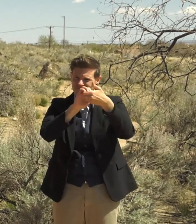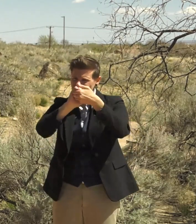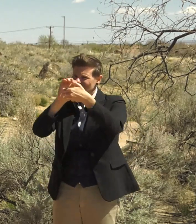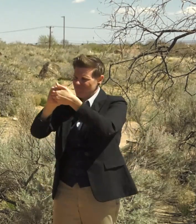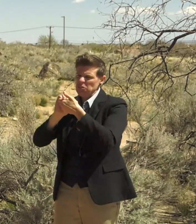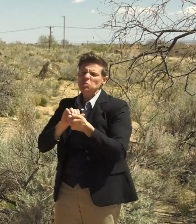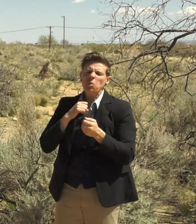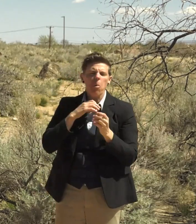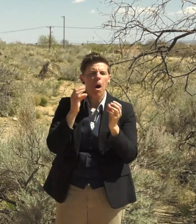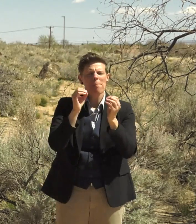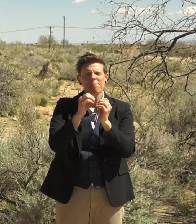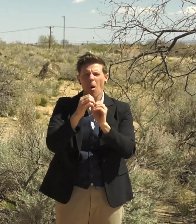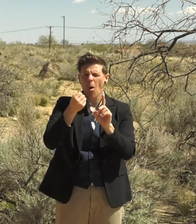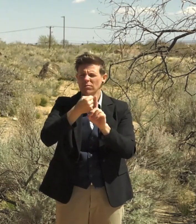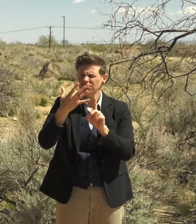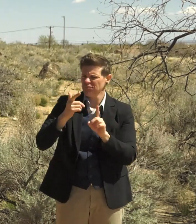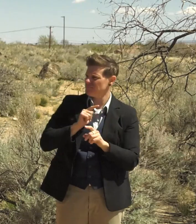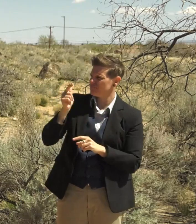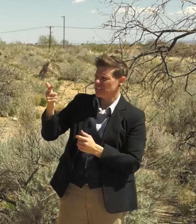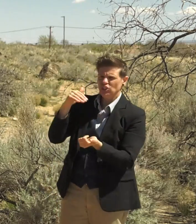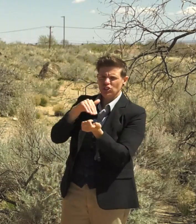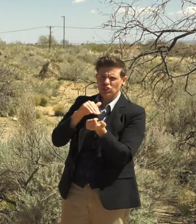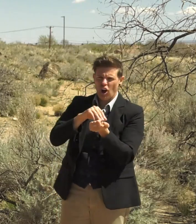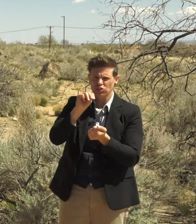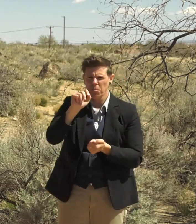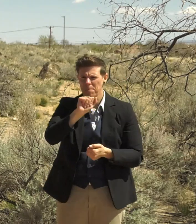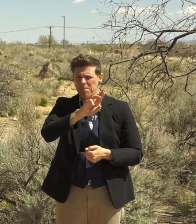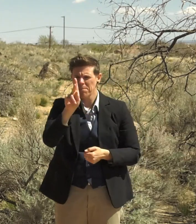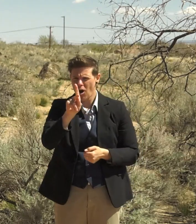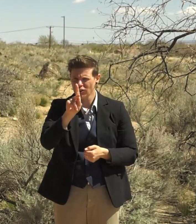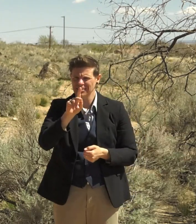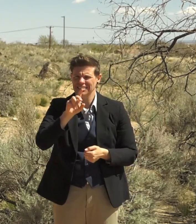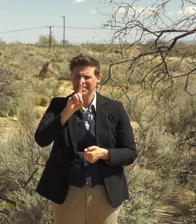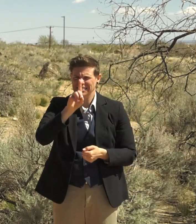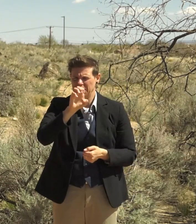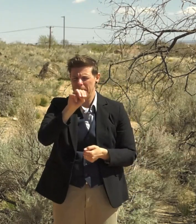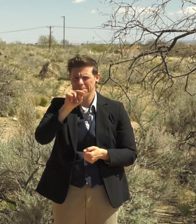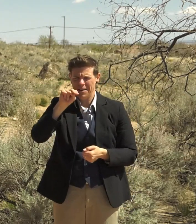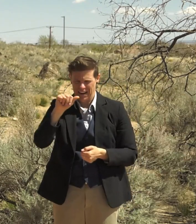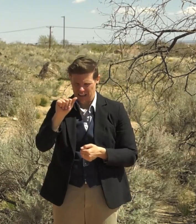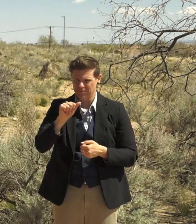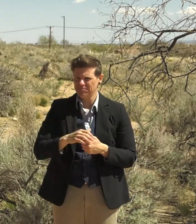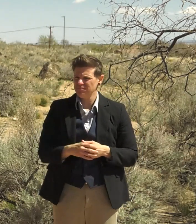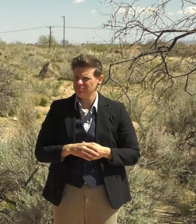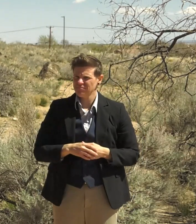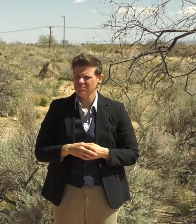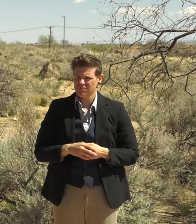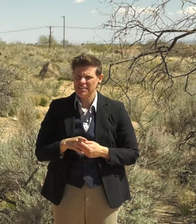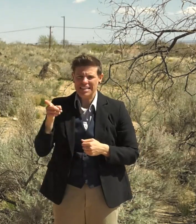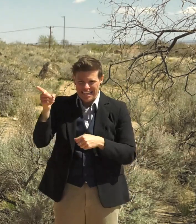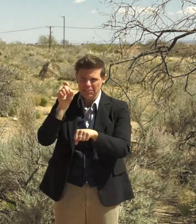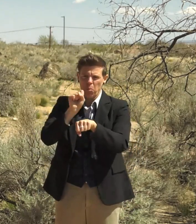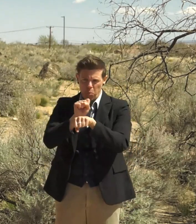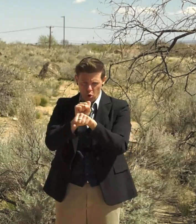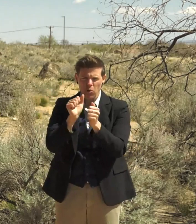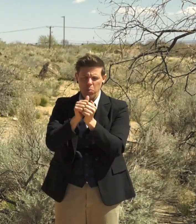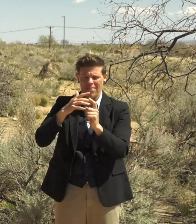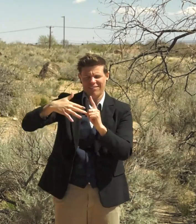with environmental health. And he is working on some of the enforcement protocols and so forth on this.